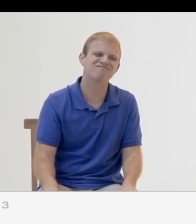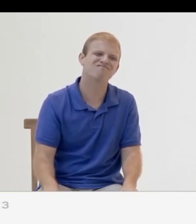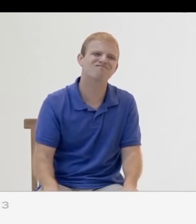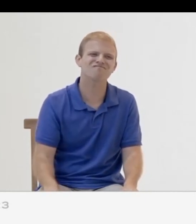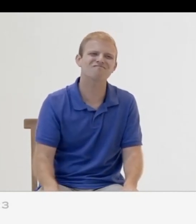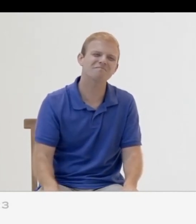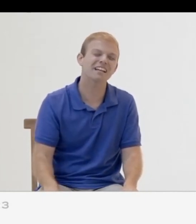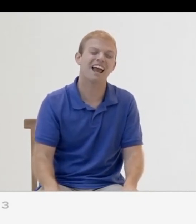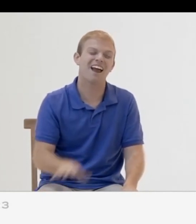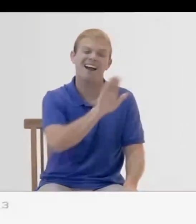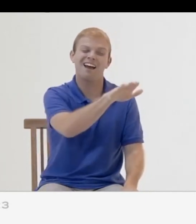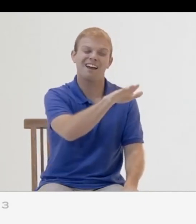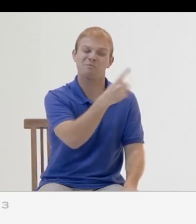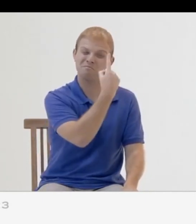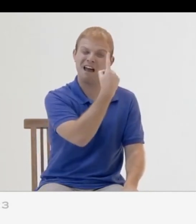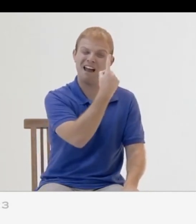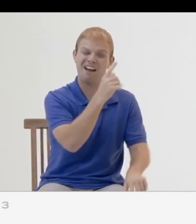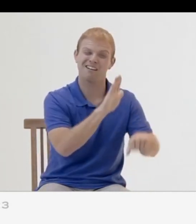She would be good.